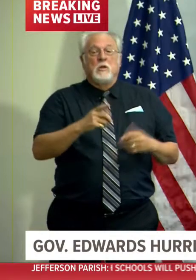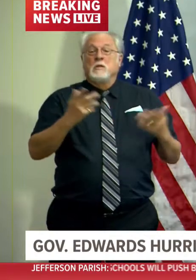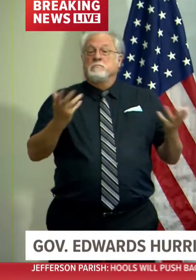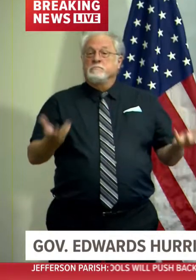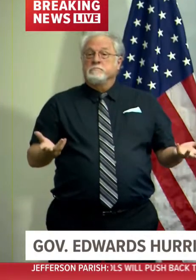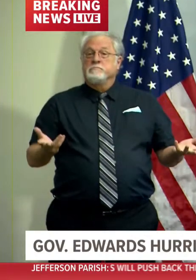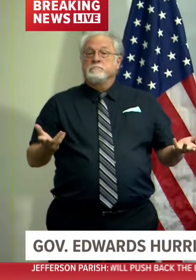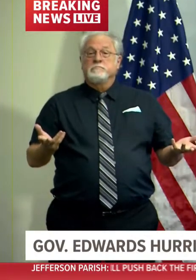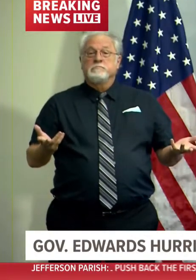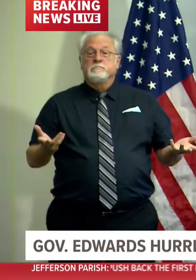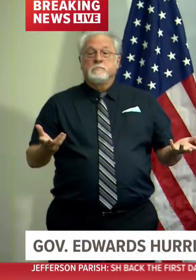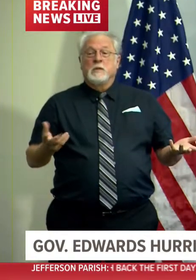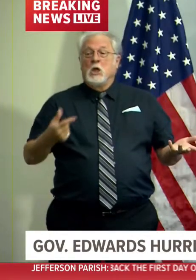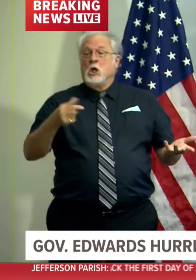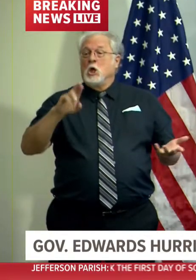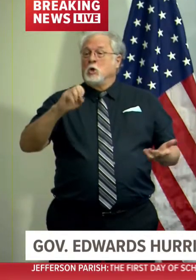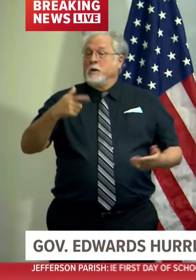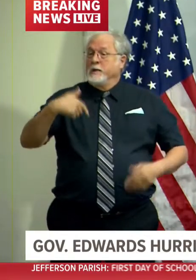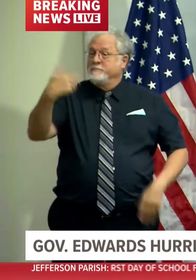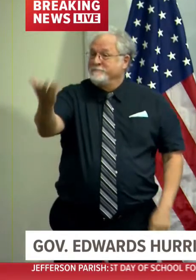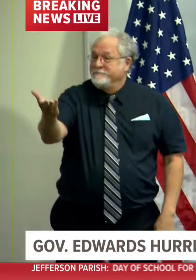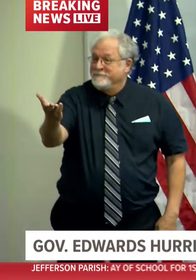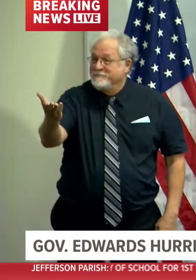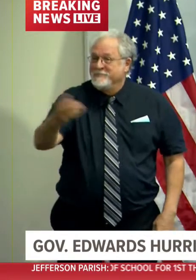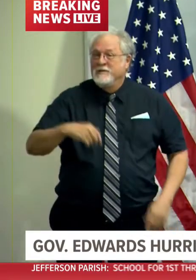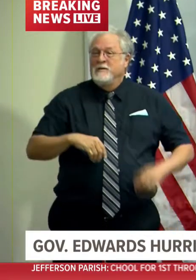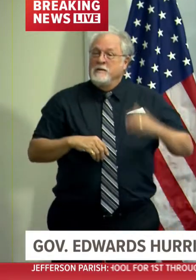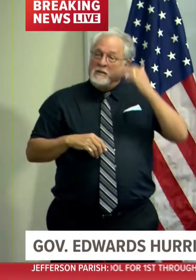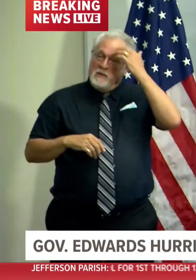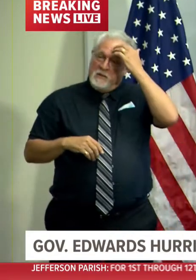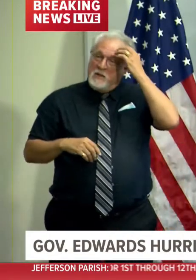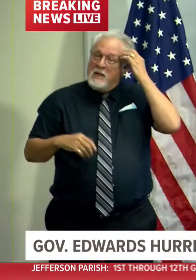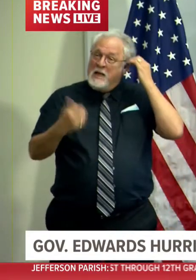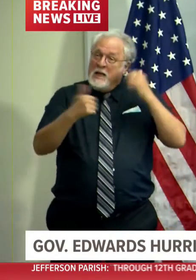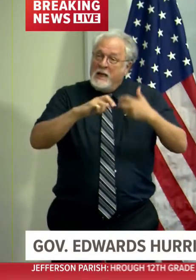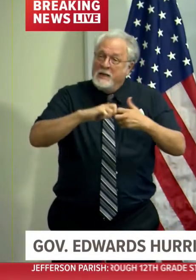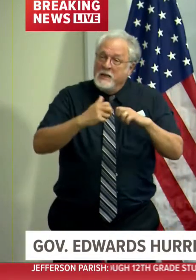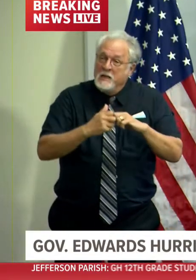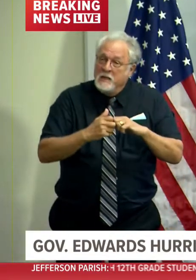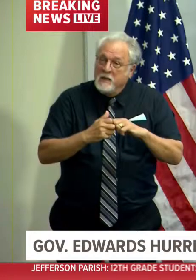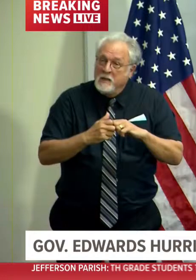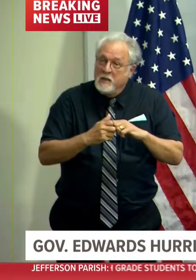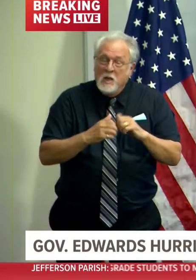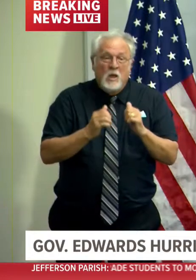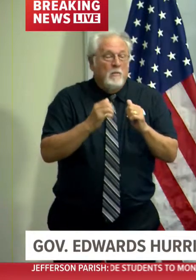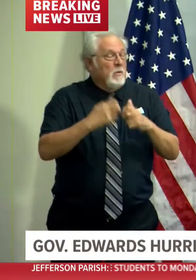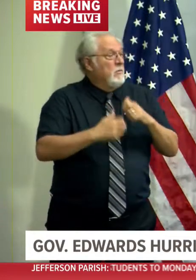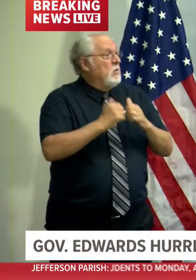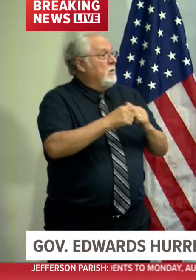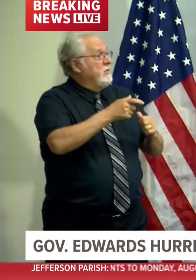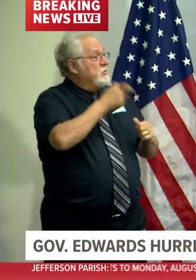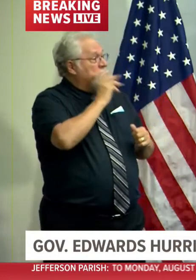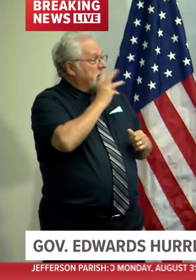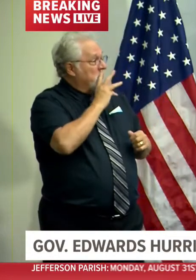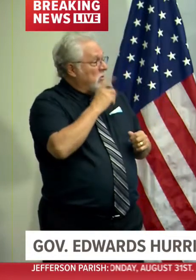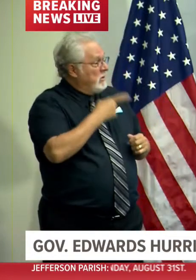that, Greg, I'll take your question. Is there any issues you're aware of with drinking water?